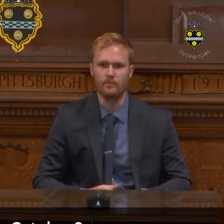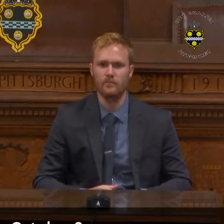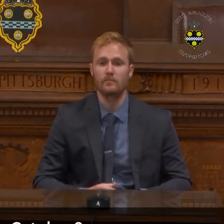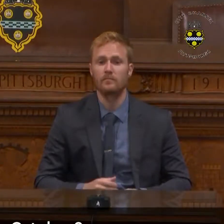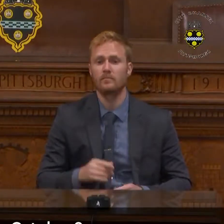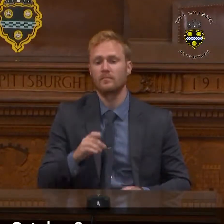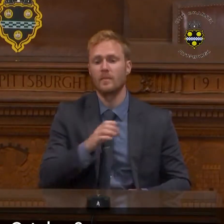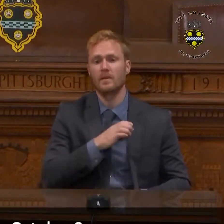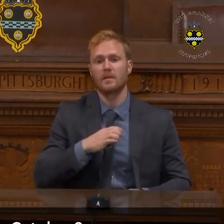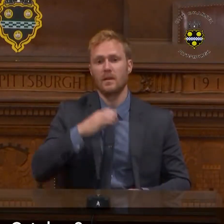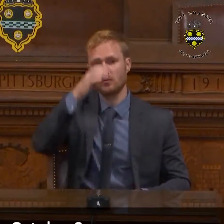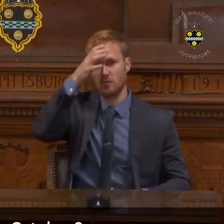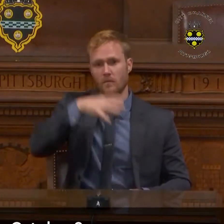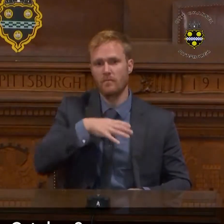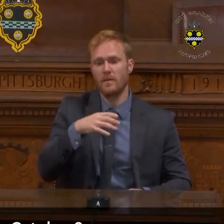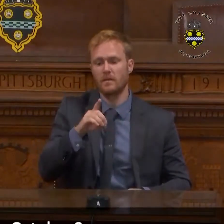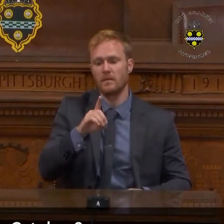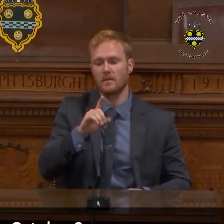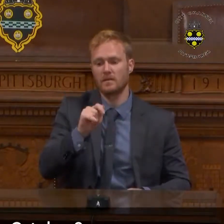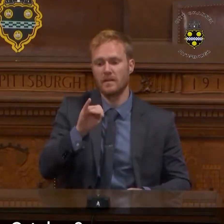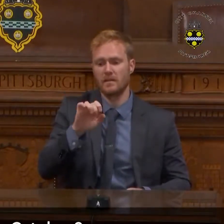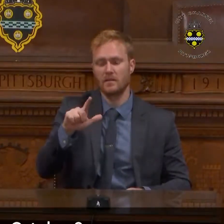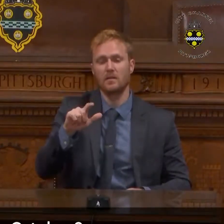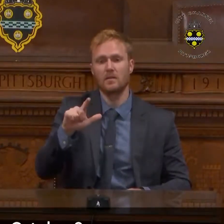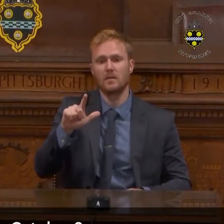Councilman Daniel Lavelle presents Bill Number